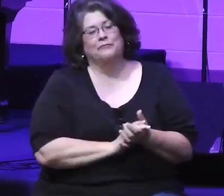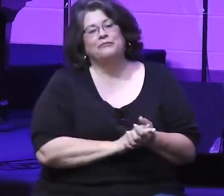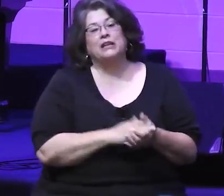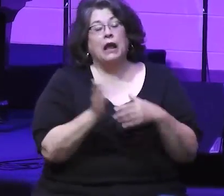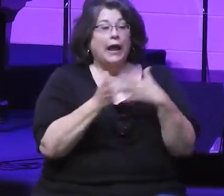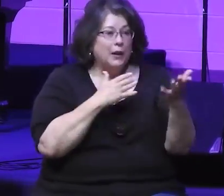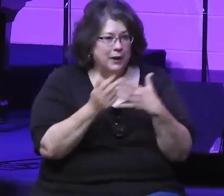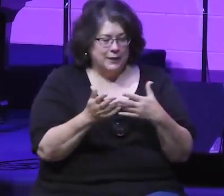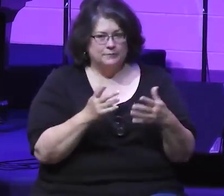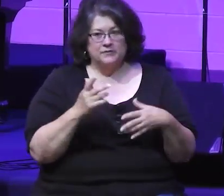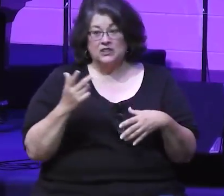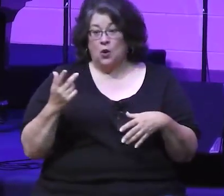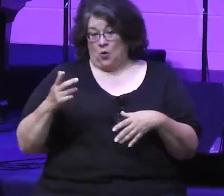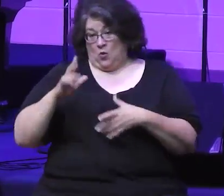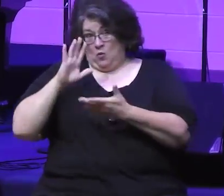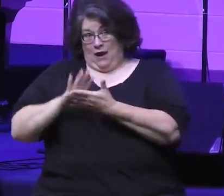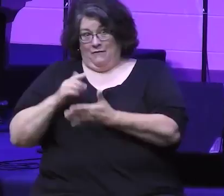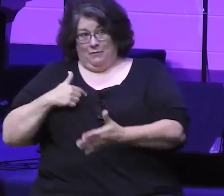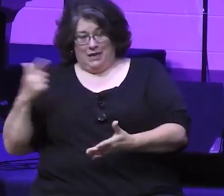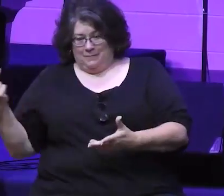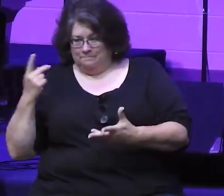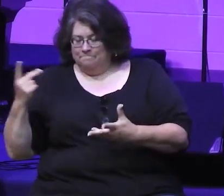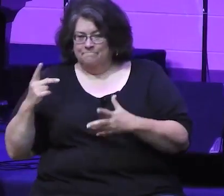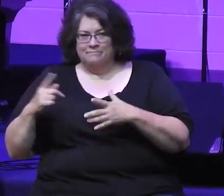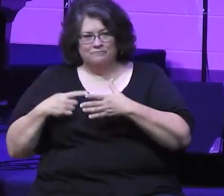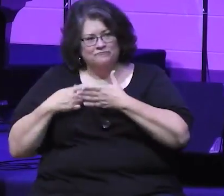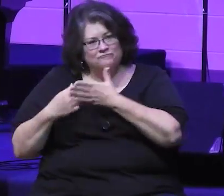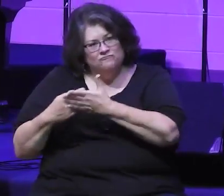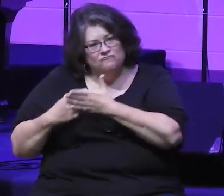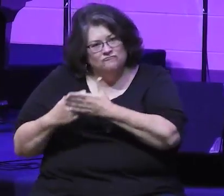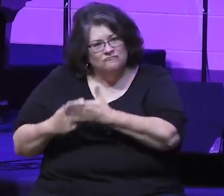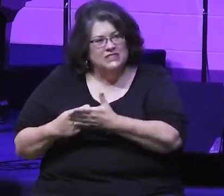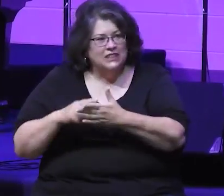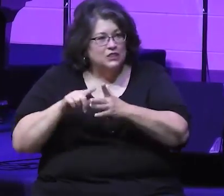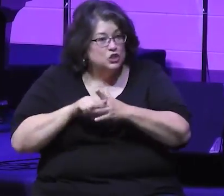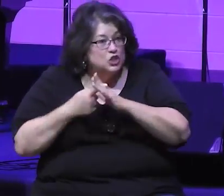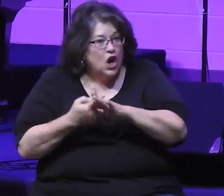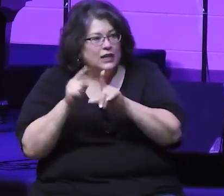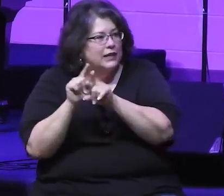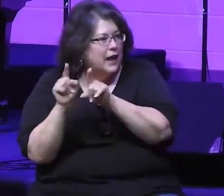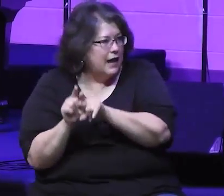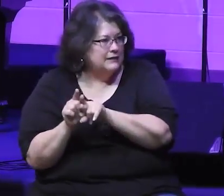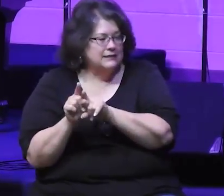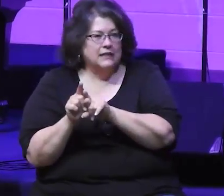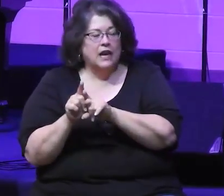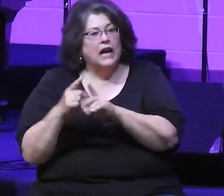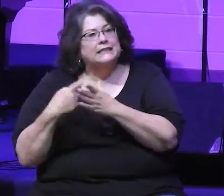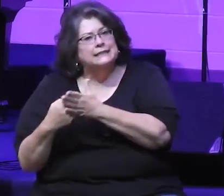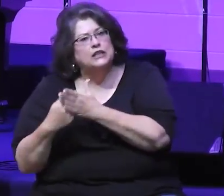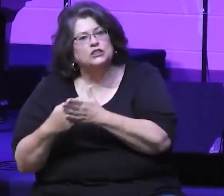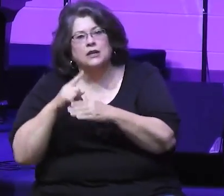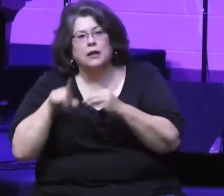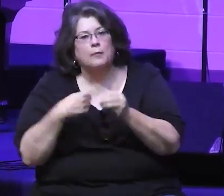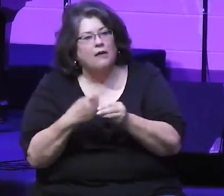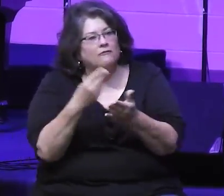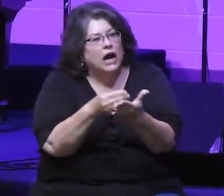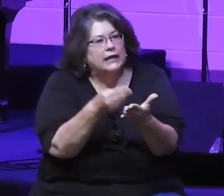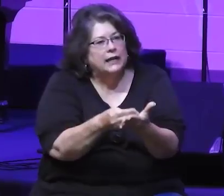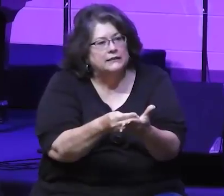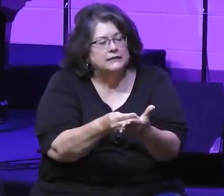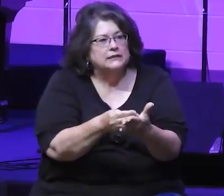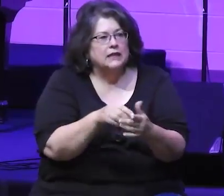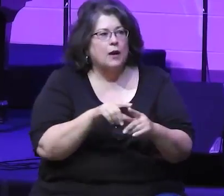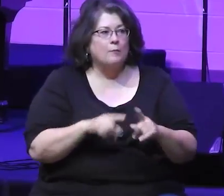wife and I have been talking about it, it started as a financial issue that we needed to consider. But as we keep looking at it, it